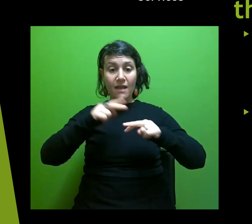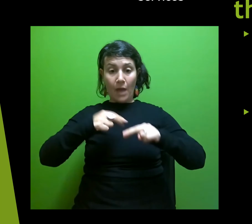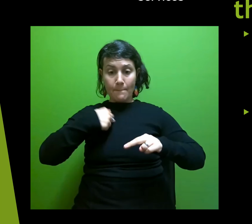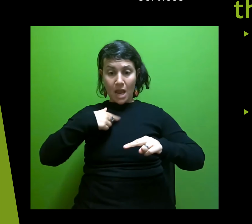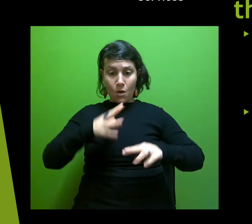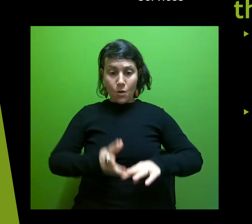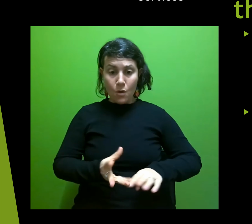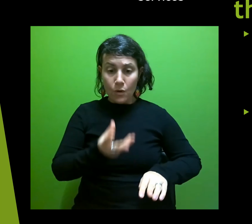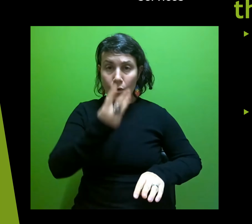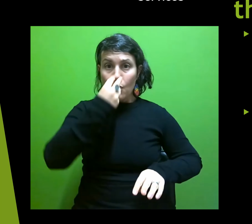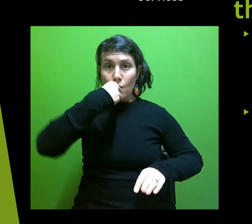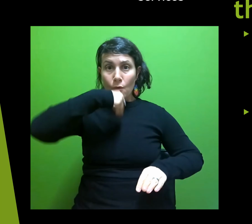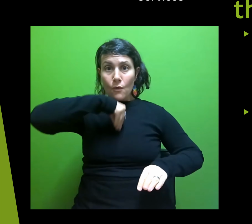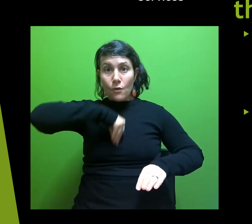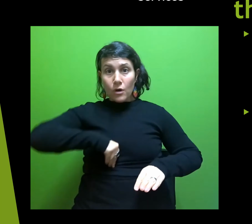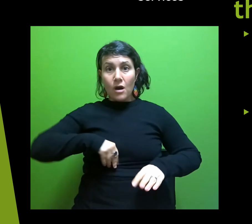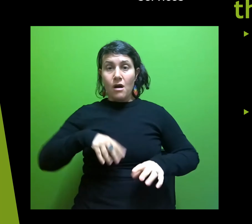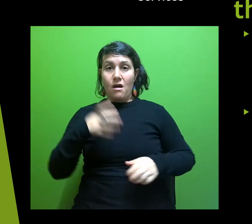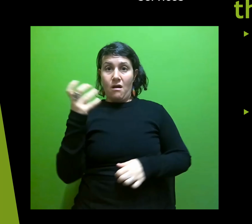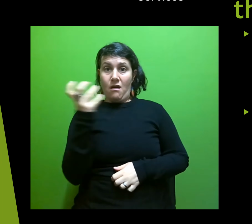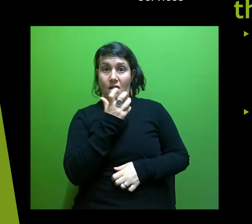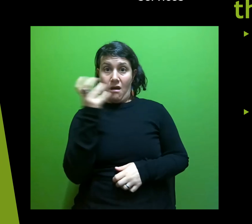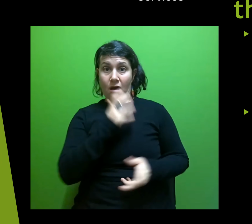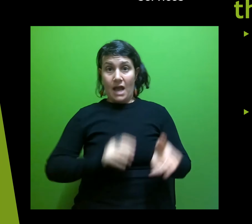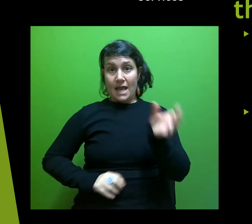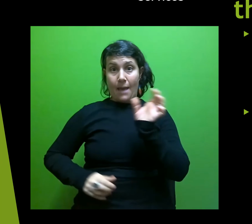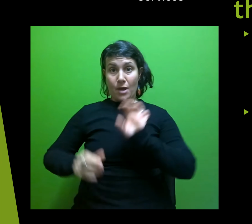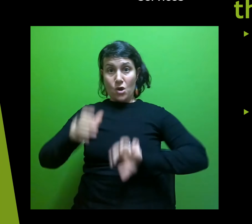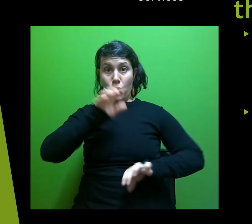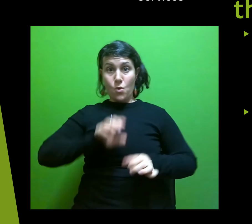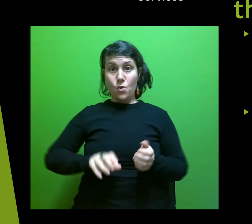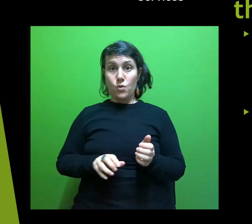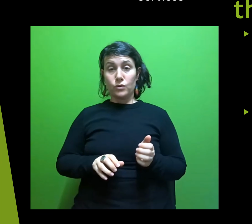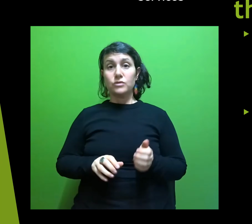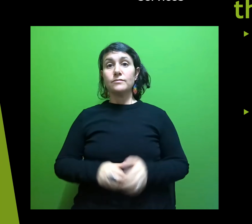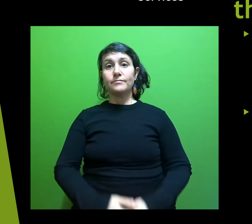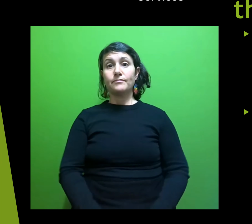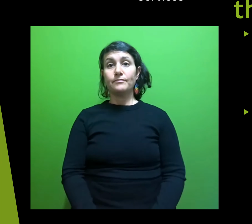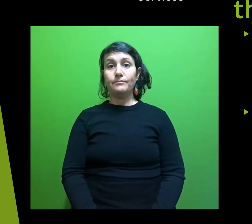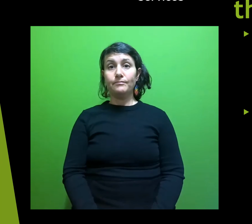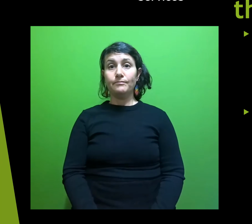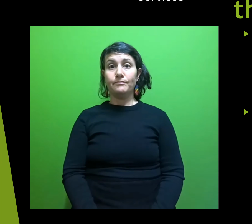then exposed to the harmful chemicals that are in the e-liquid.